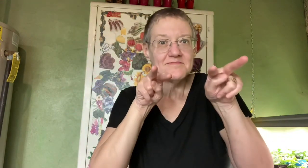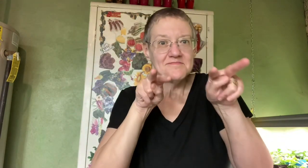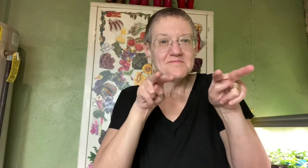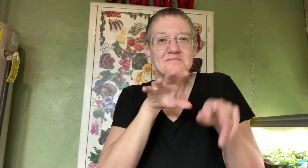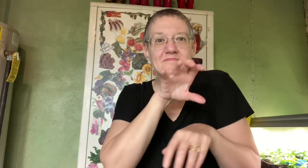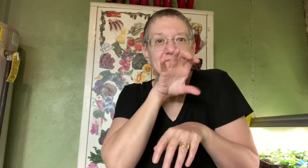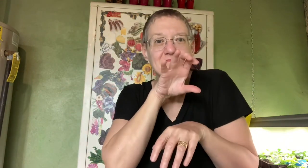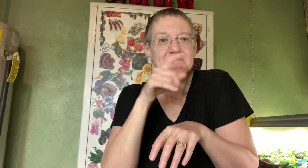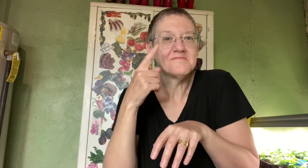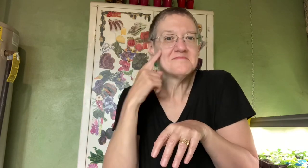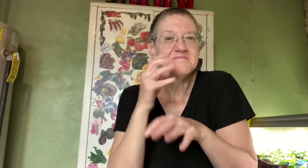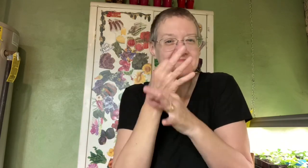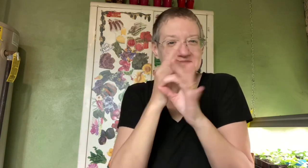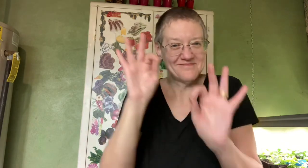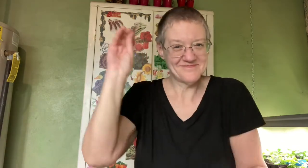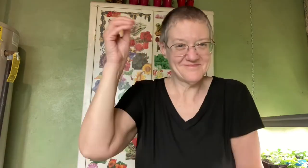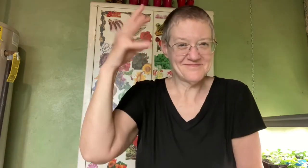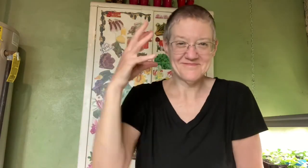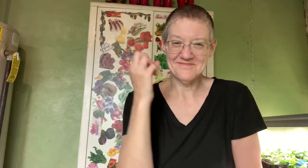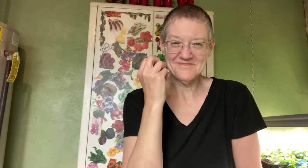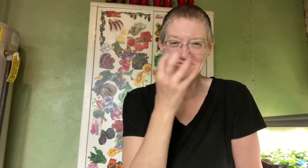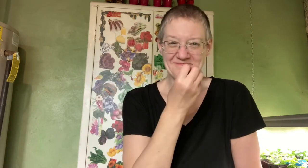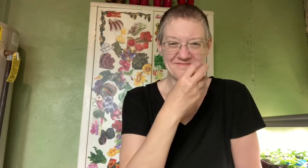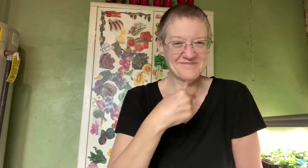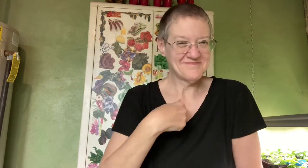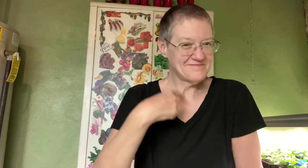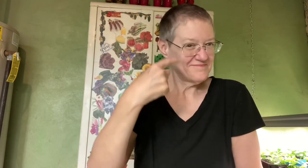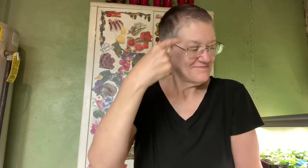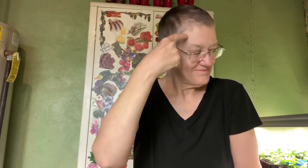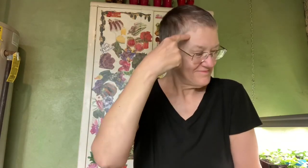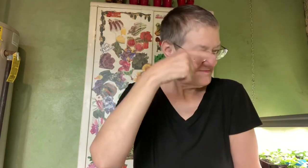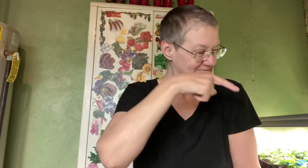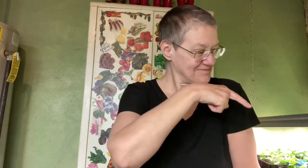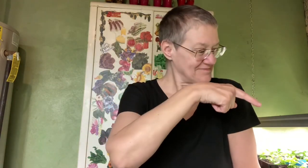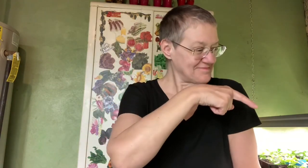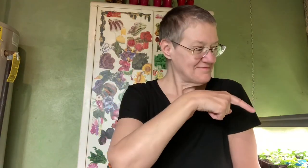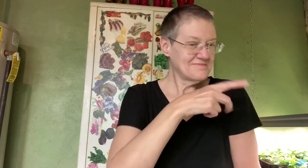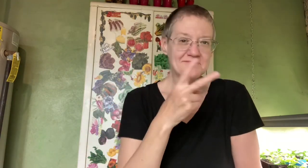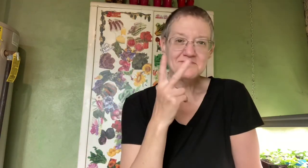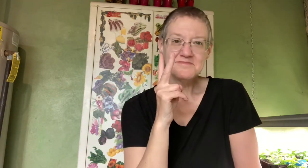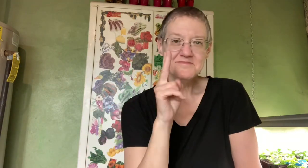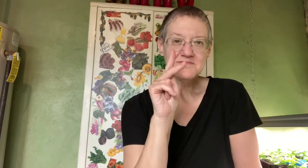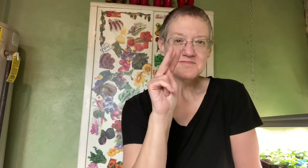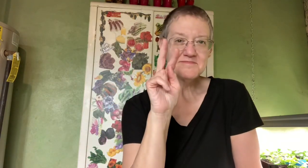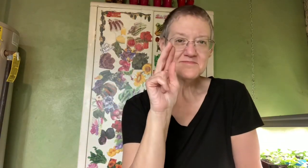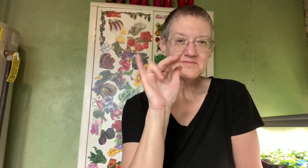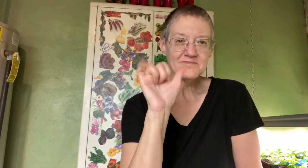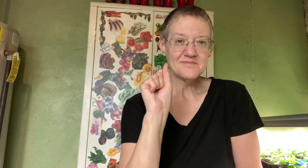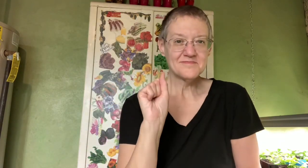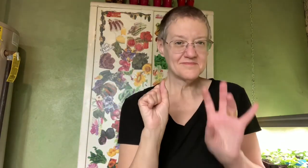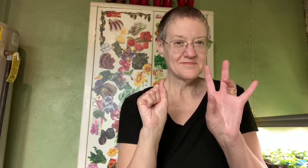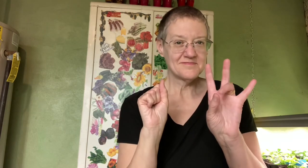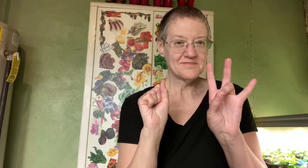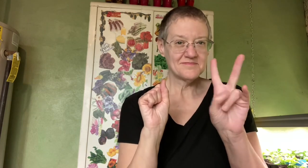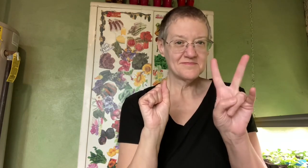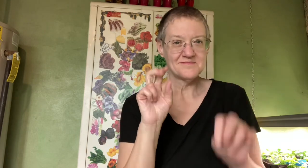a shelf, and people really watch and look forward to getting those free sunflowers. I have 2 trays